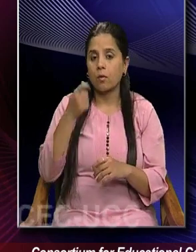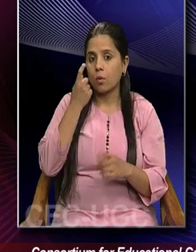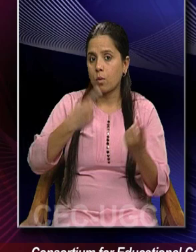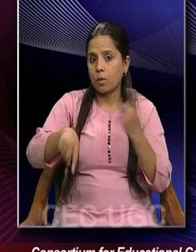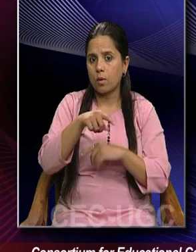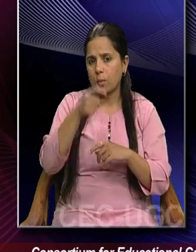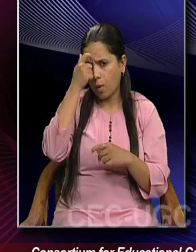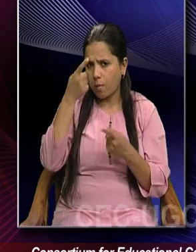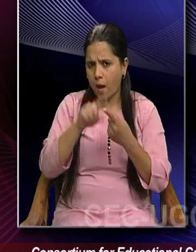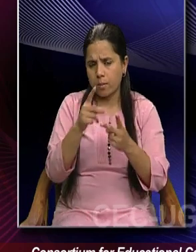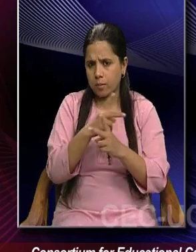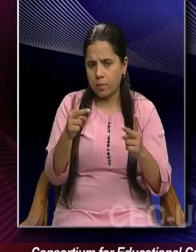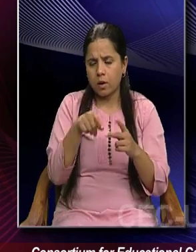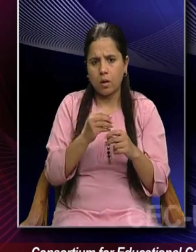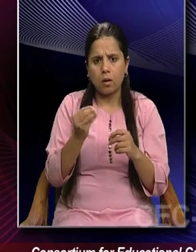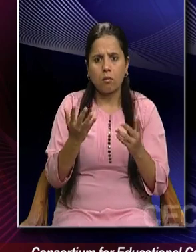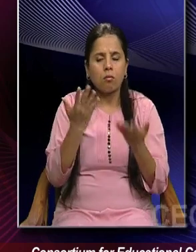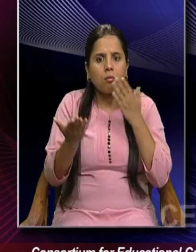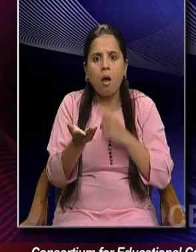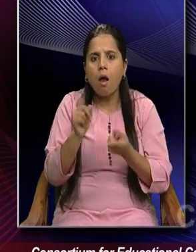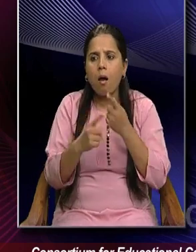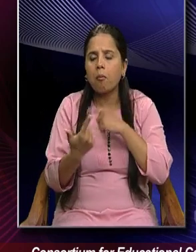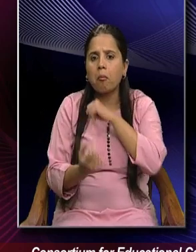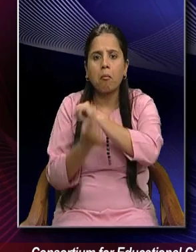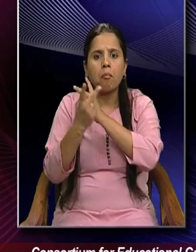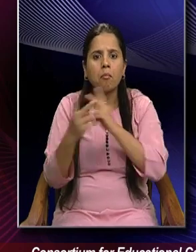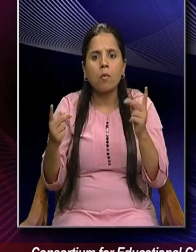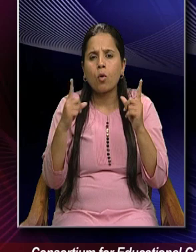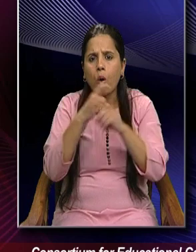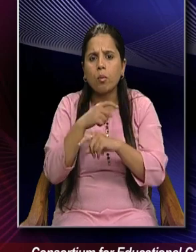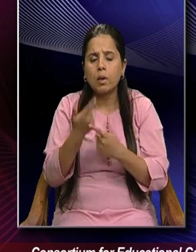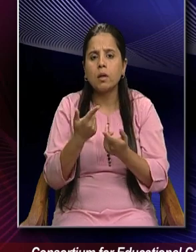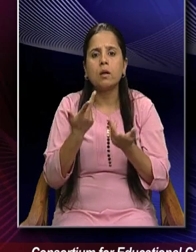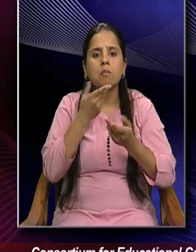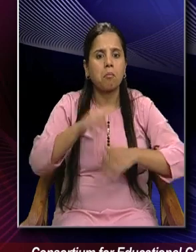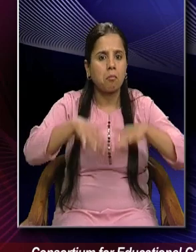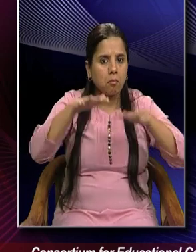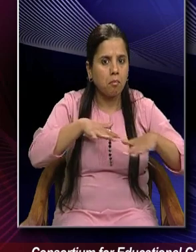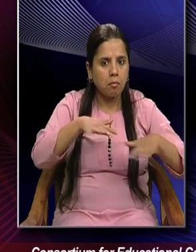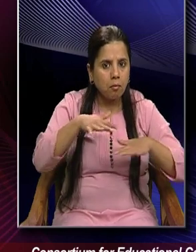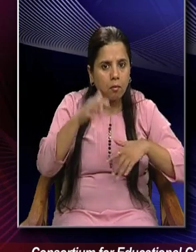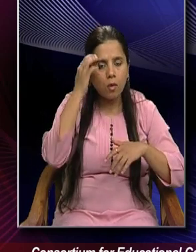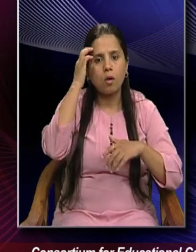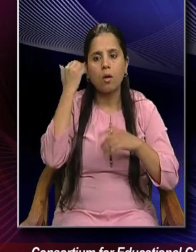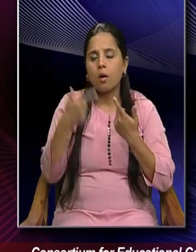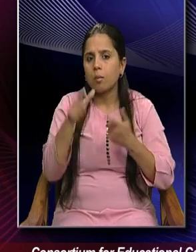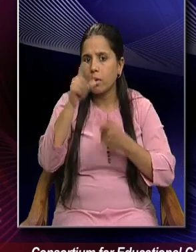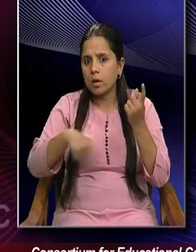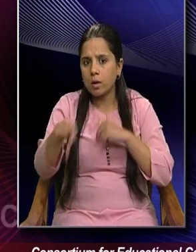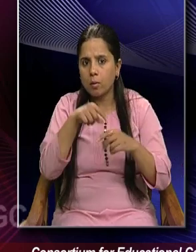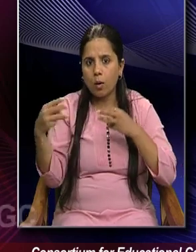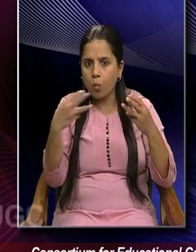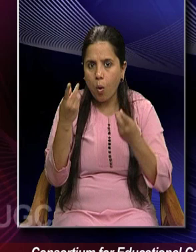Humanitarian crises, sudden or complex events like natural disasters, armed conflict,